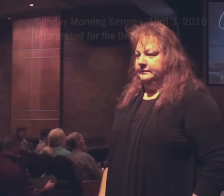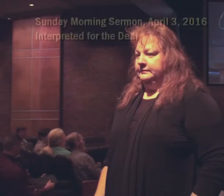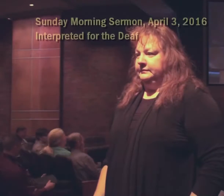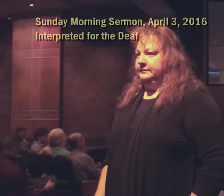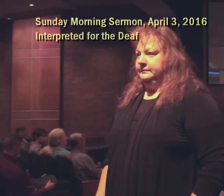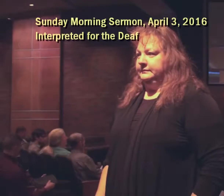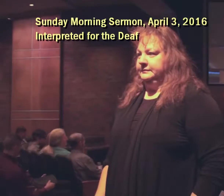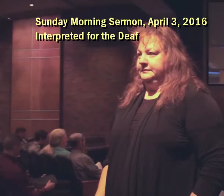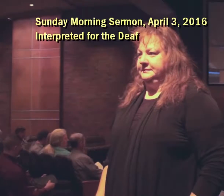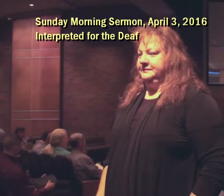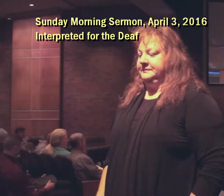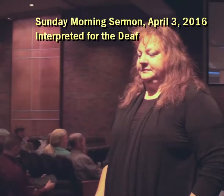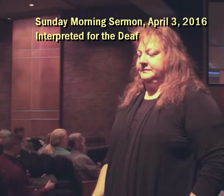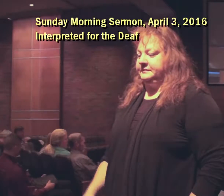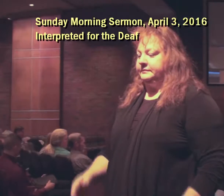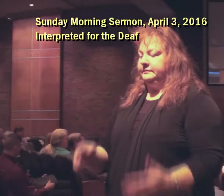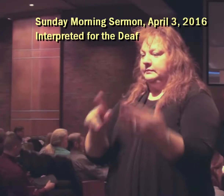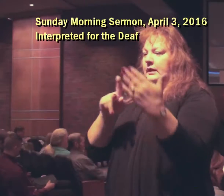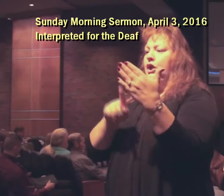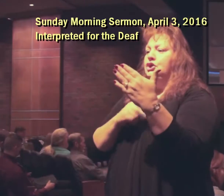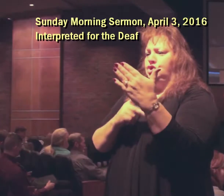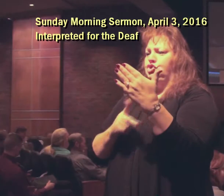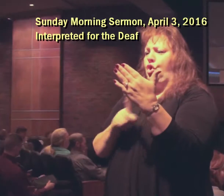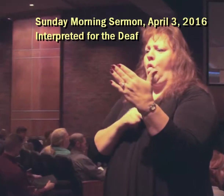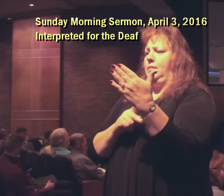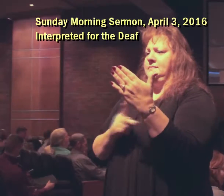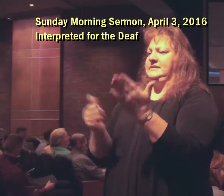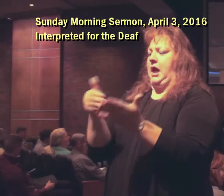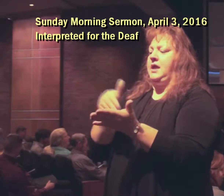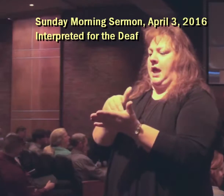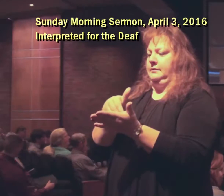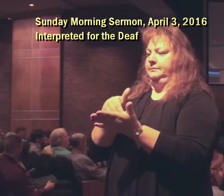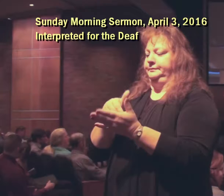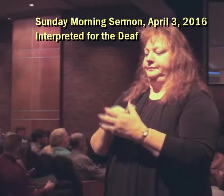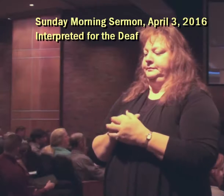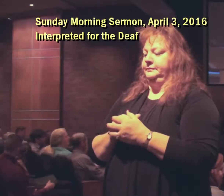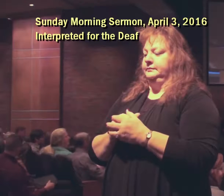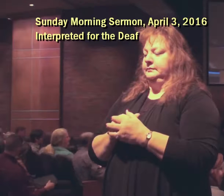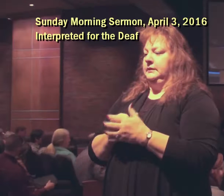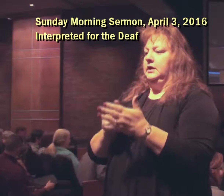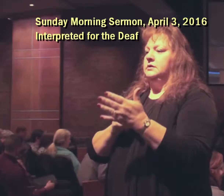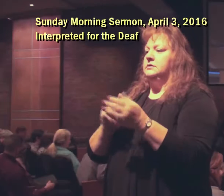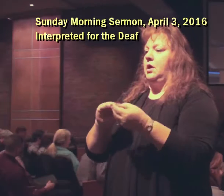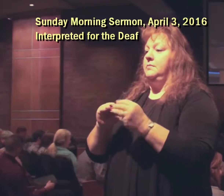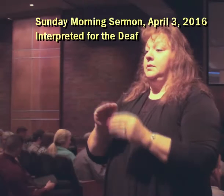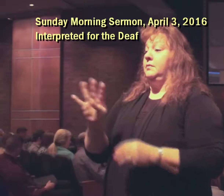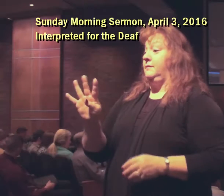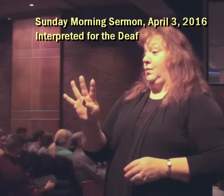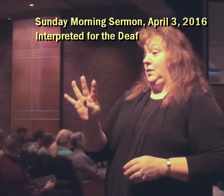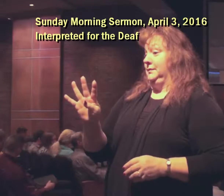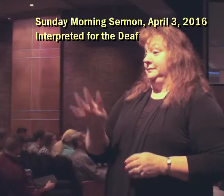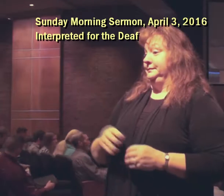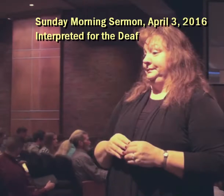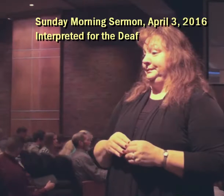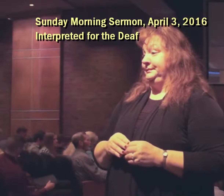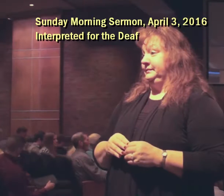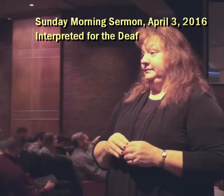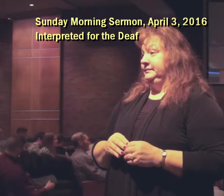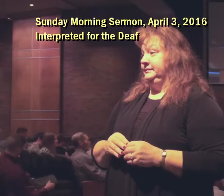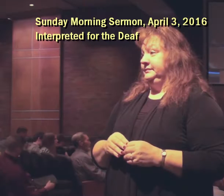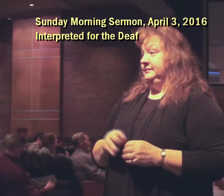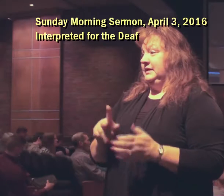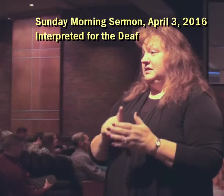I want to direct your attention to the book of Psalms again. We're going to look at the fourth Psalm. Why the